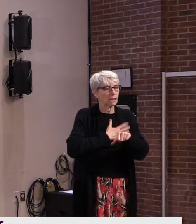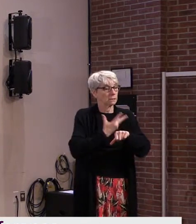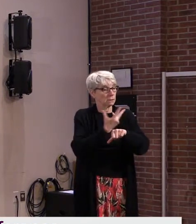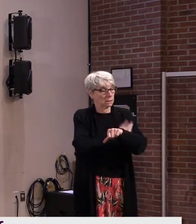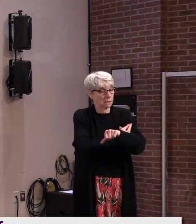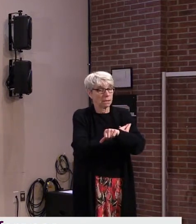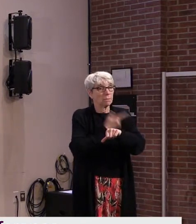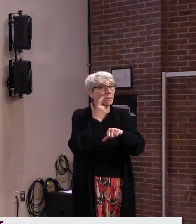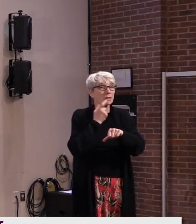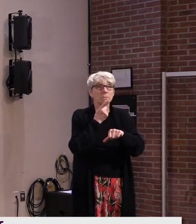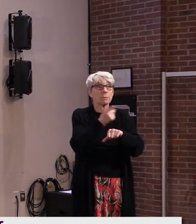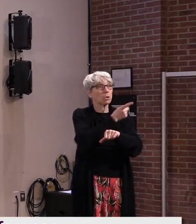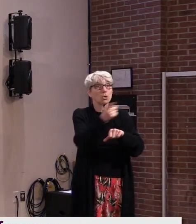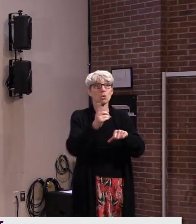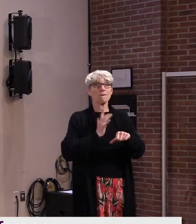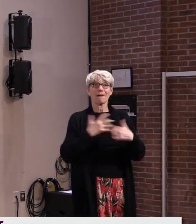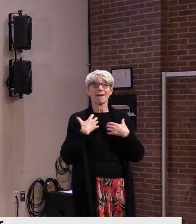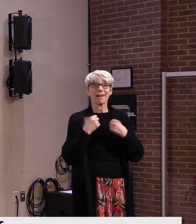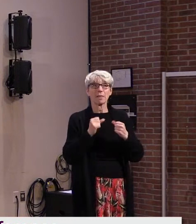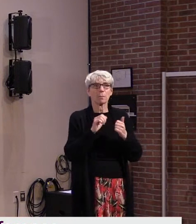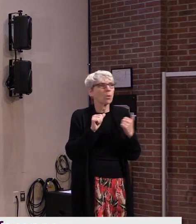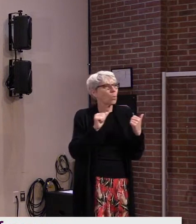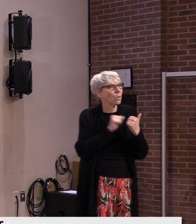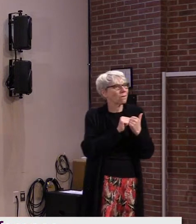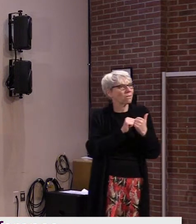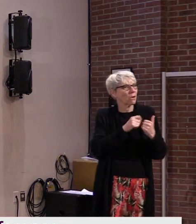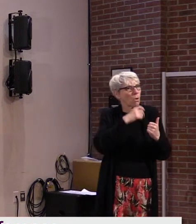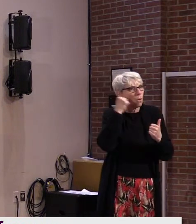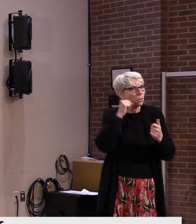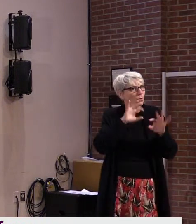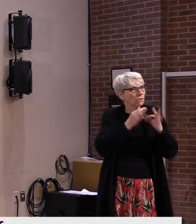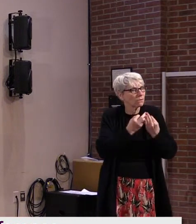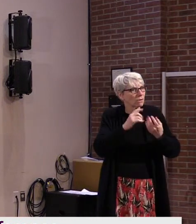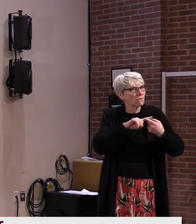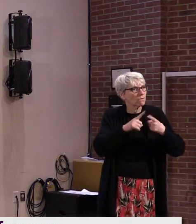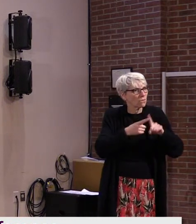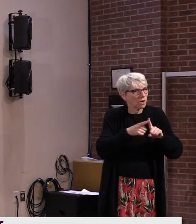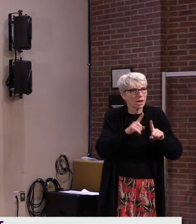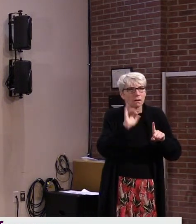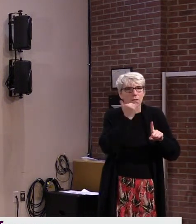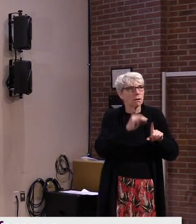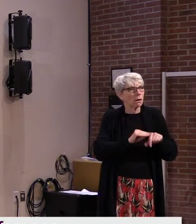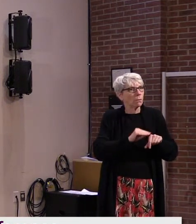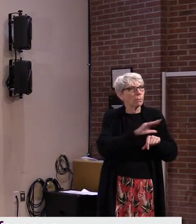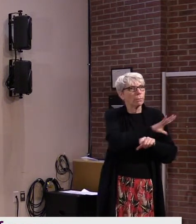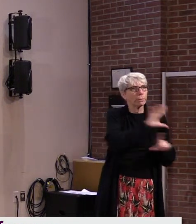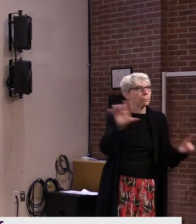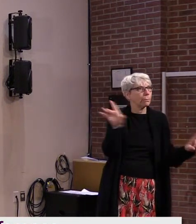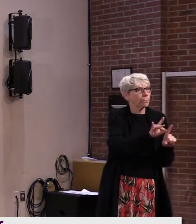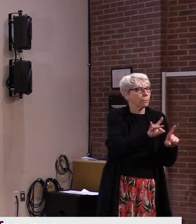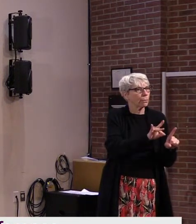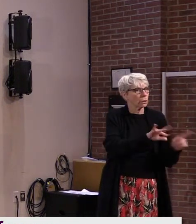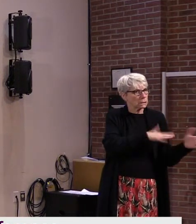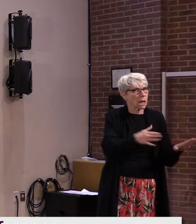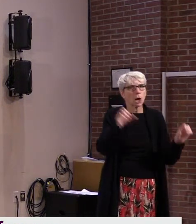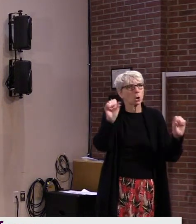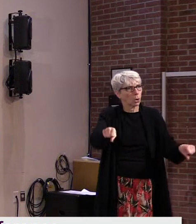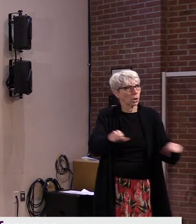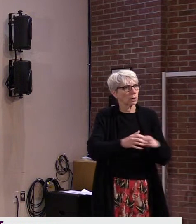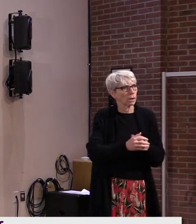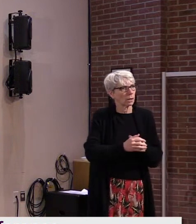vulnerable. So if you're eligible, I urge you to seek out a booster, whether through a state